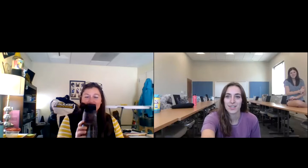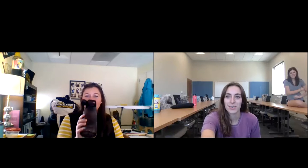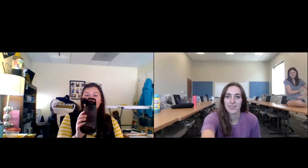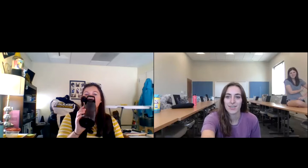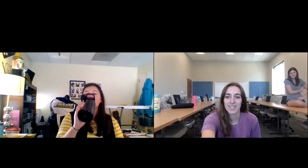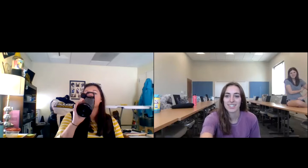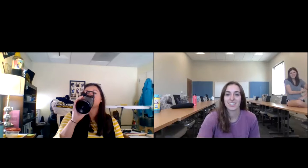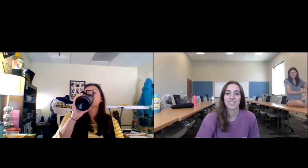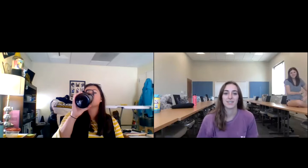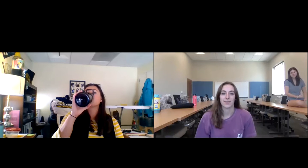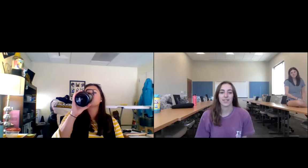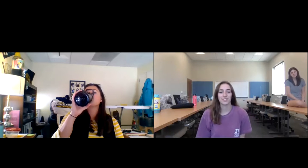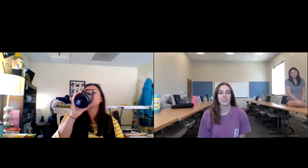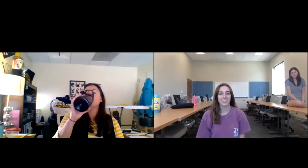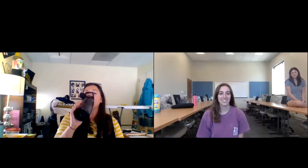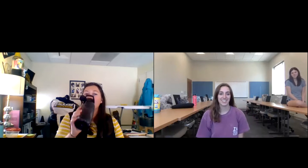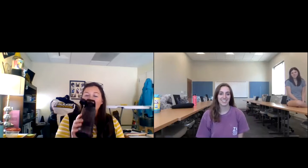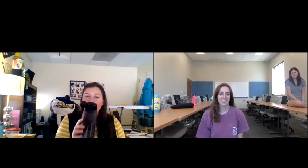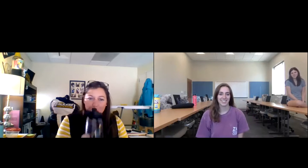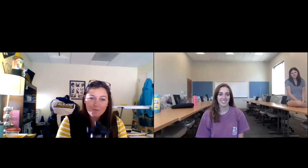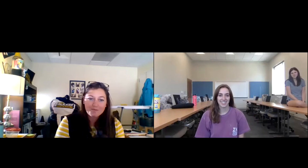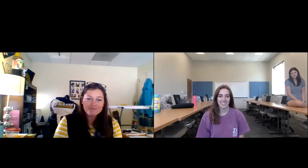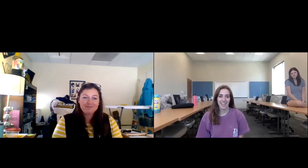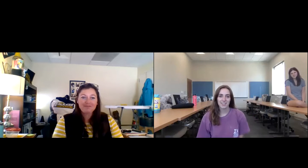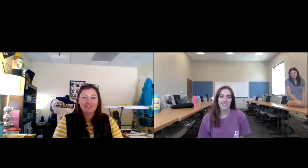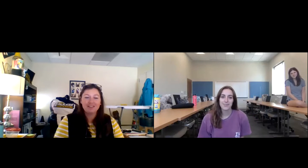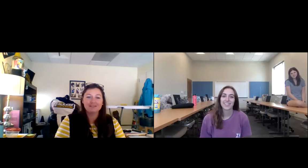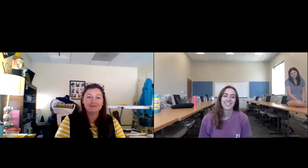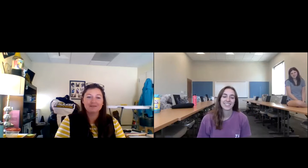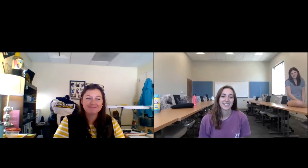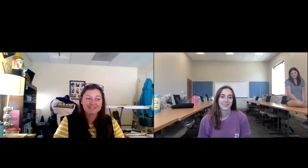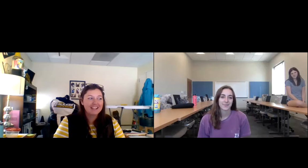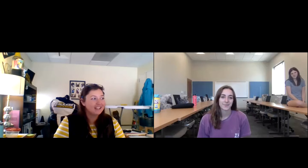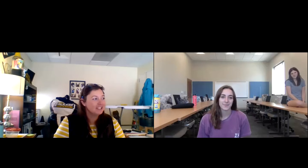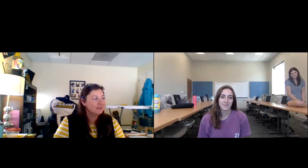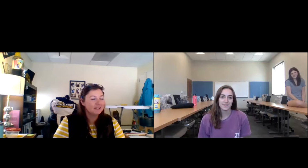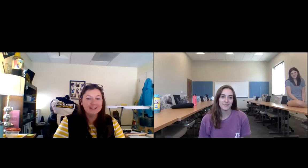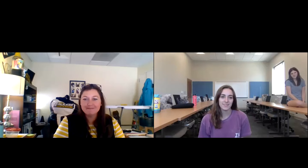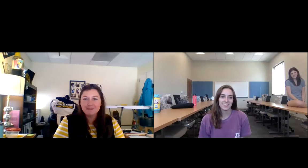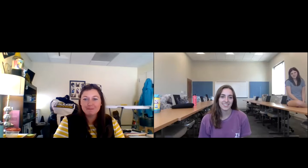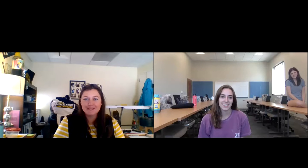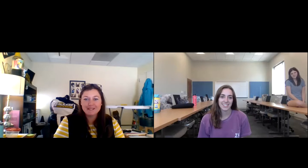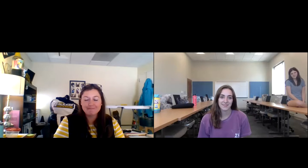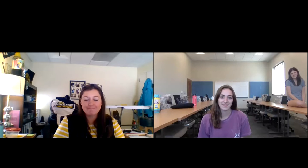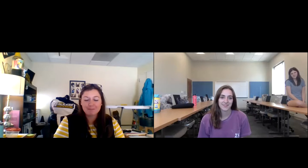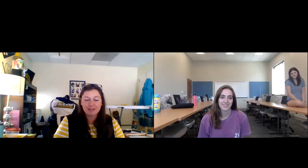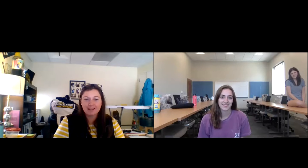wait a few minutes to see if anyone else joins. How's your day been? It's been good. It's been busy.